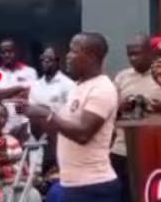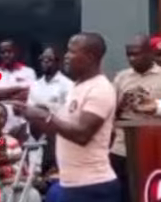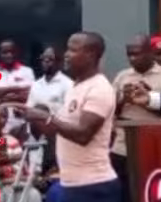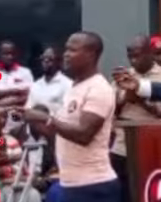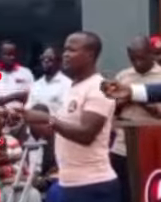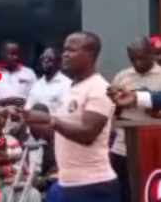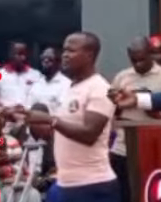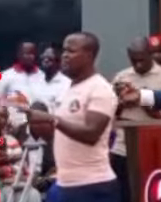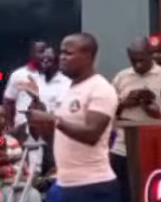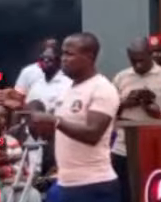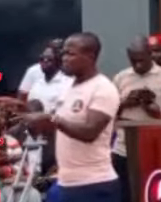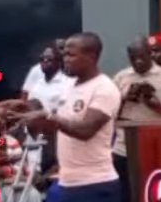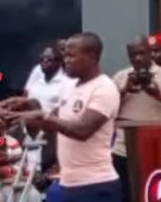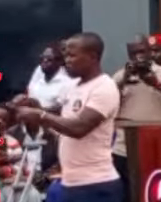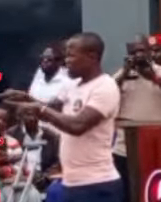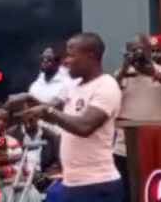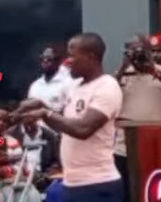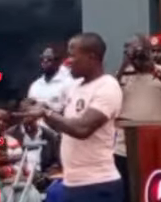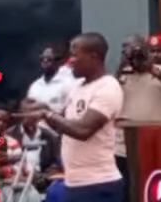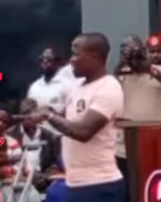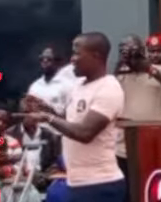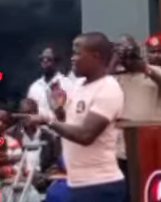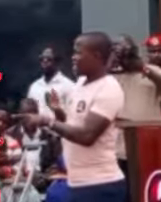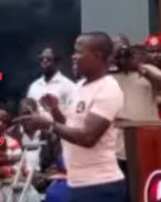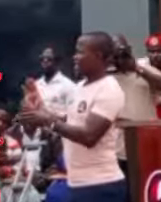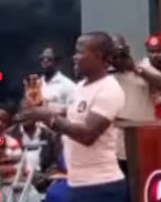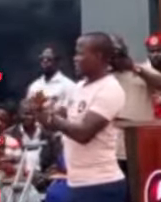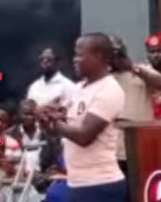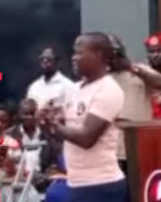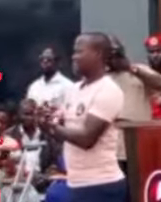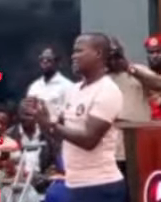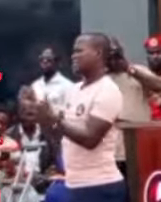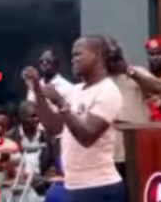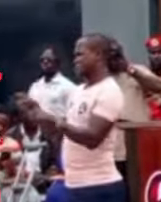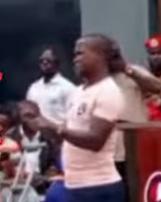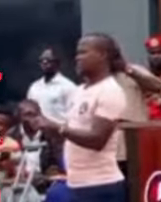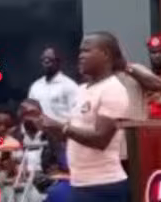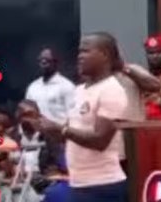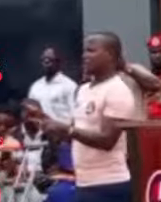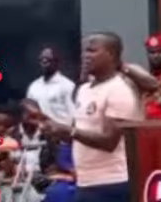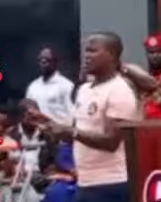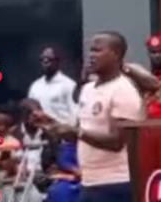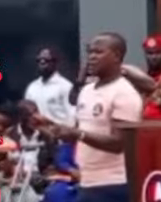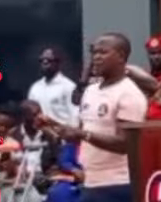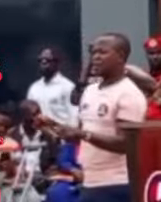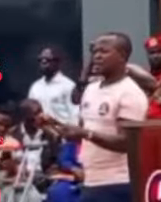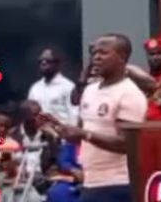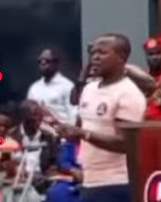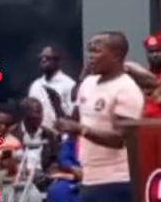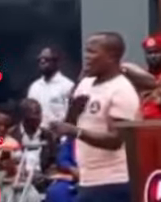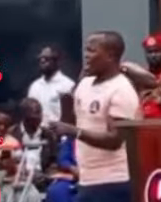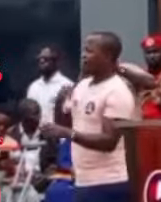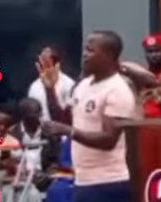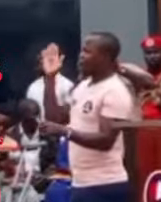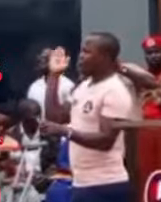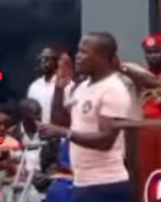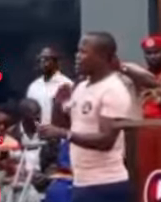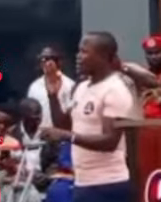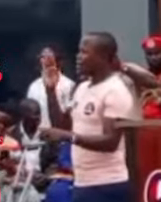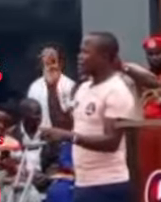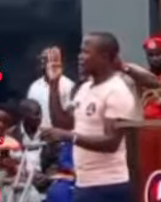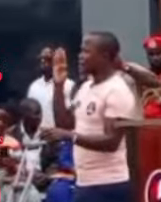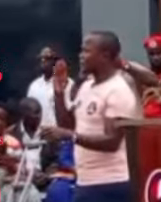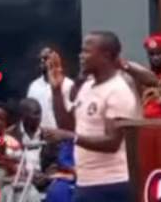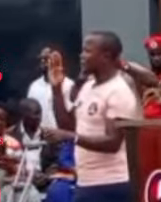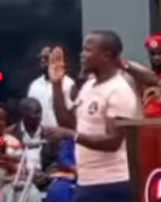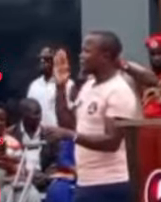But this classmate, in our culture, unfortunately, We have a very derogative name for